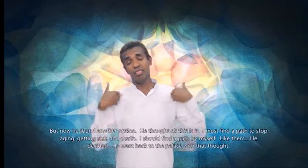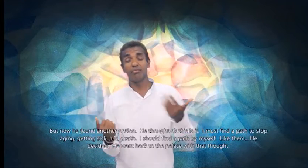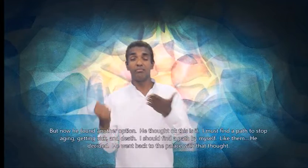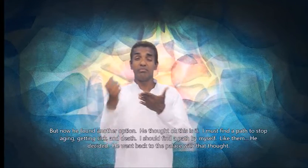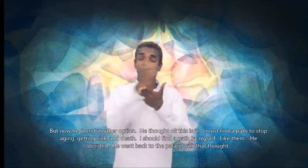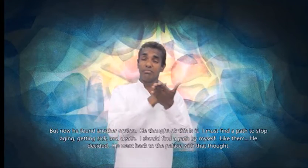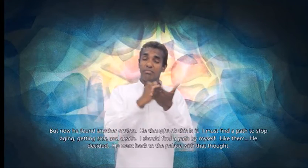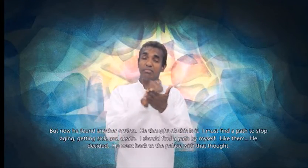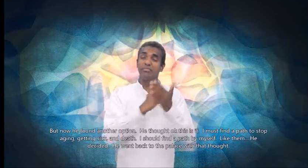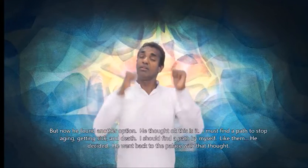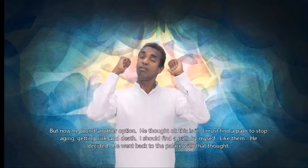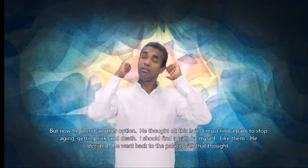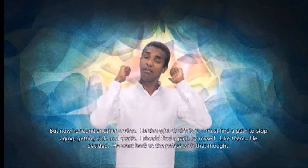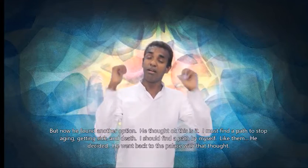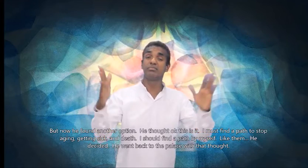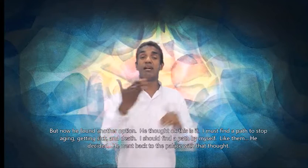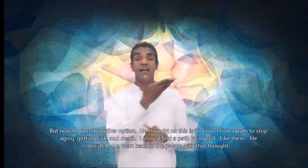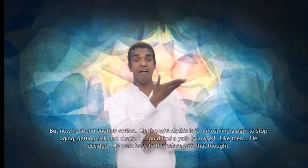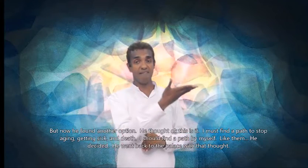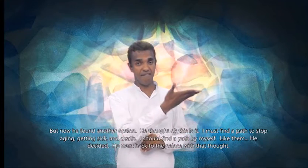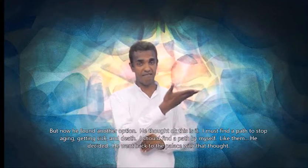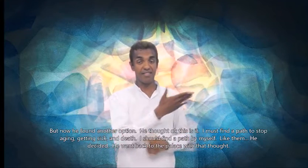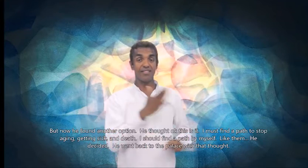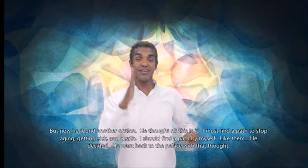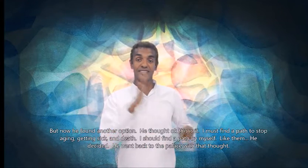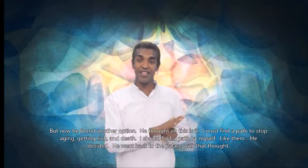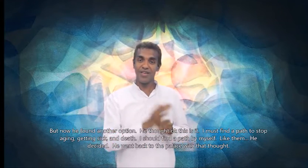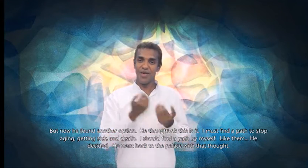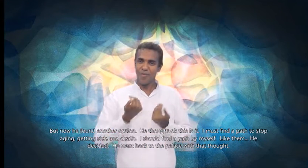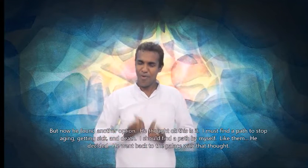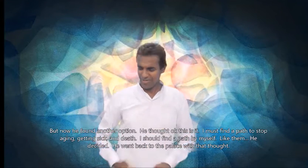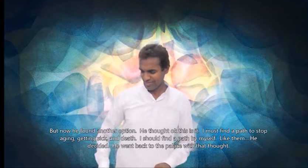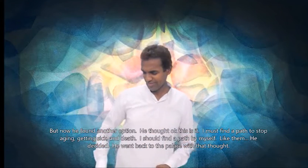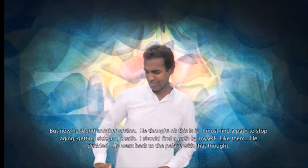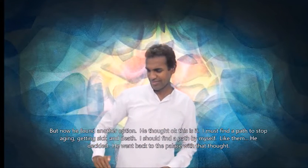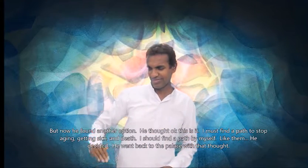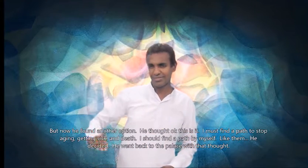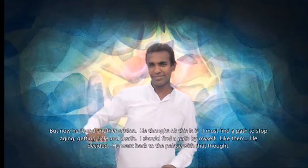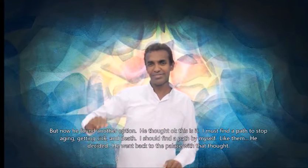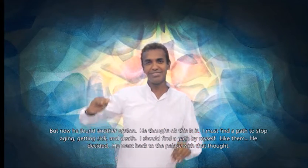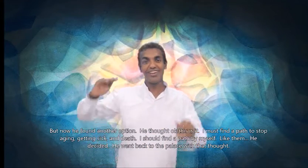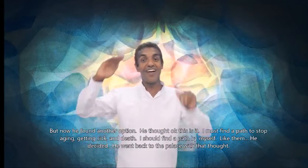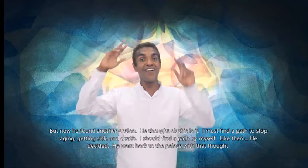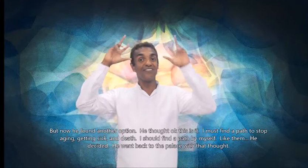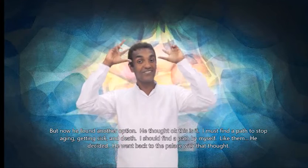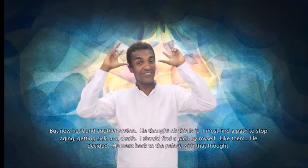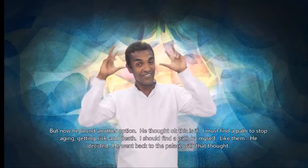But now he found another option. He thought, okay, this is it. I must find a path to